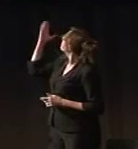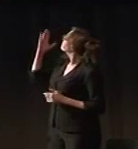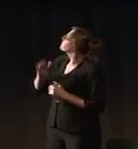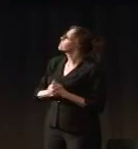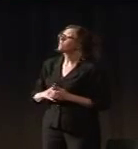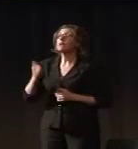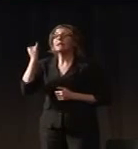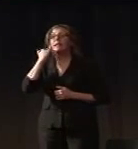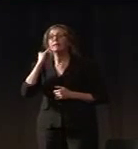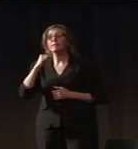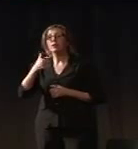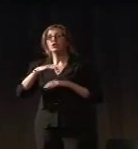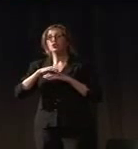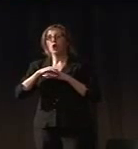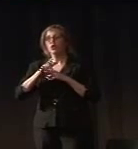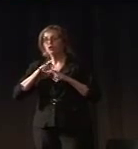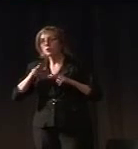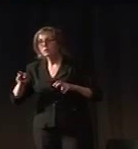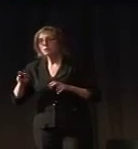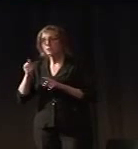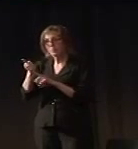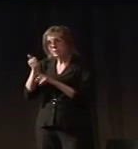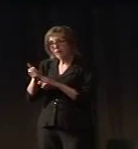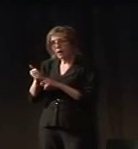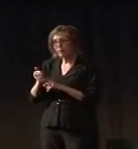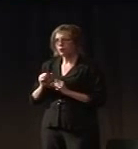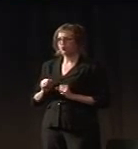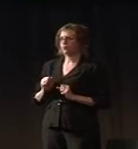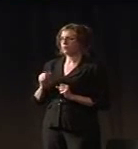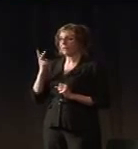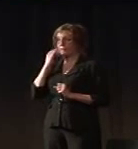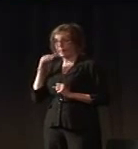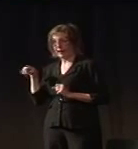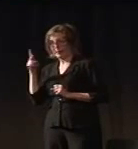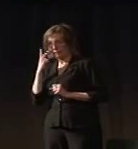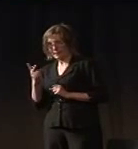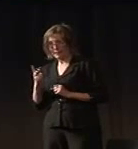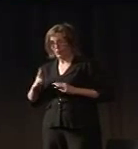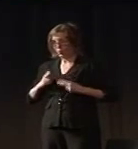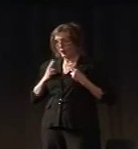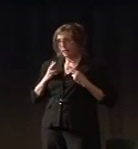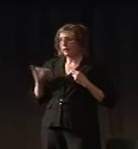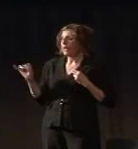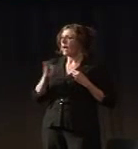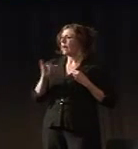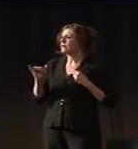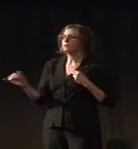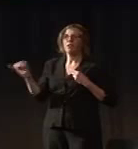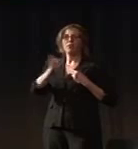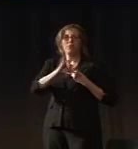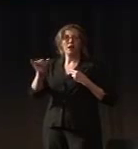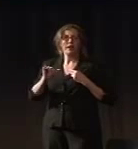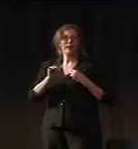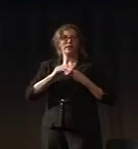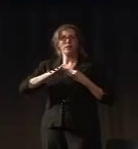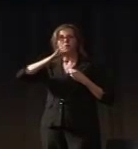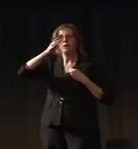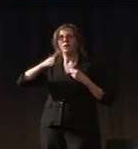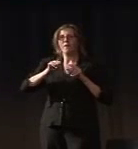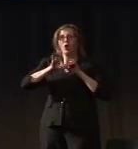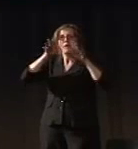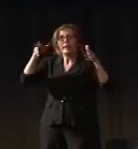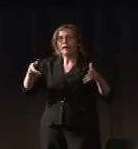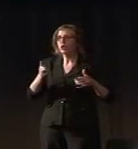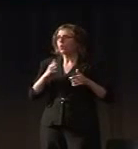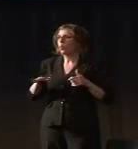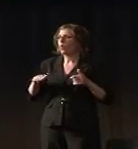rather stolid and serious types, see humanity as a force of the same amplitude as volcanoes or even of plate tectonics, one